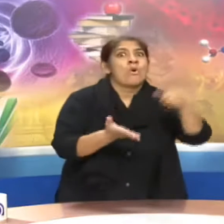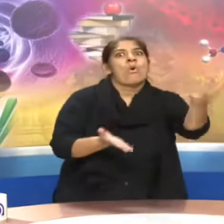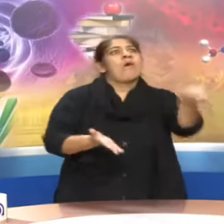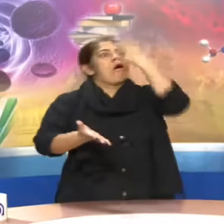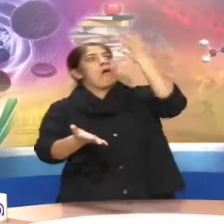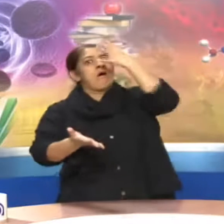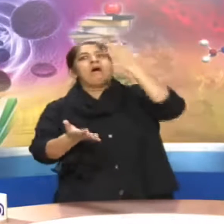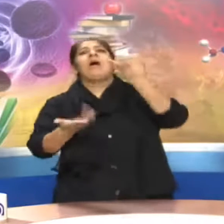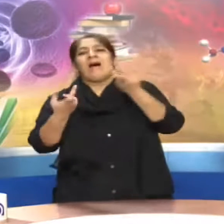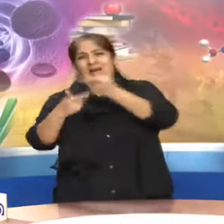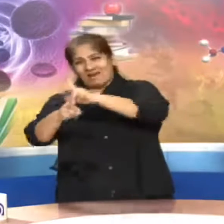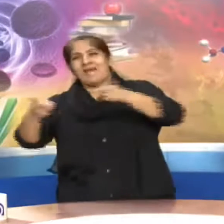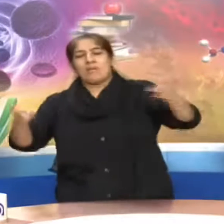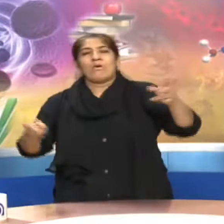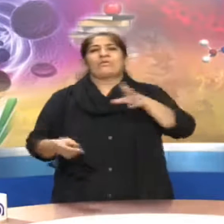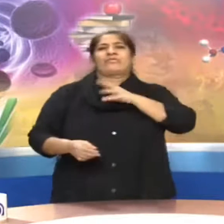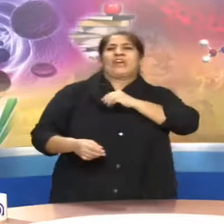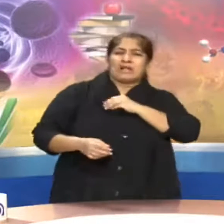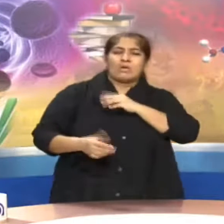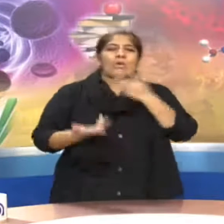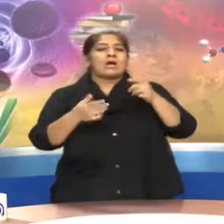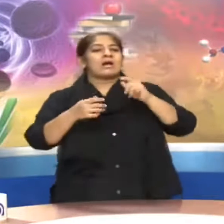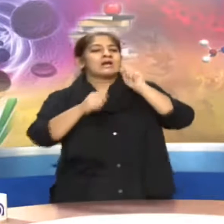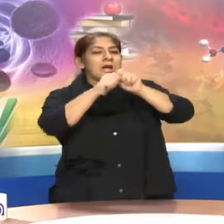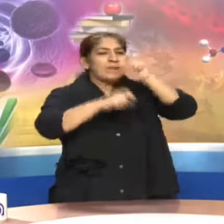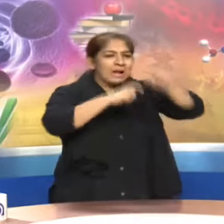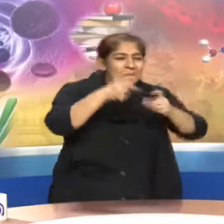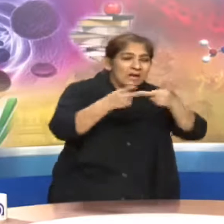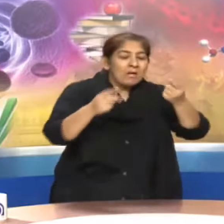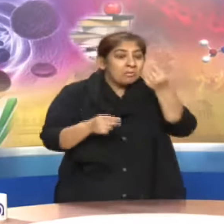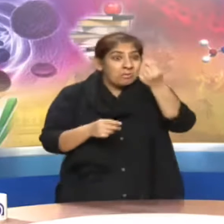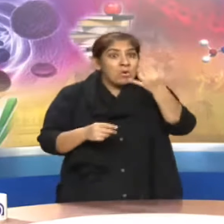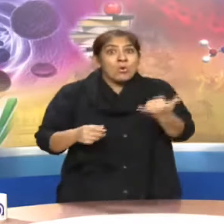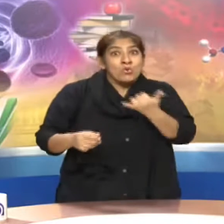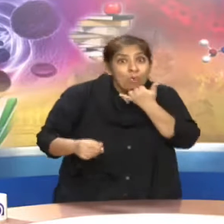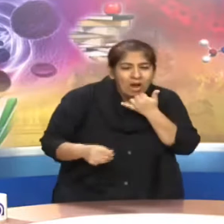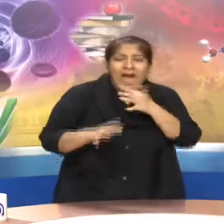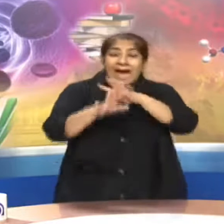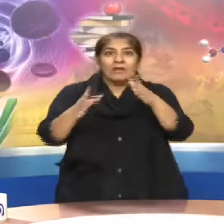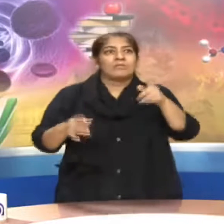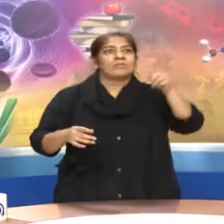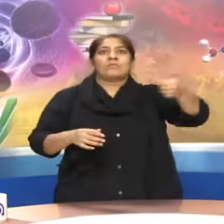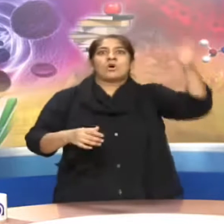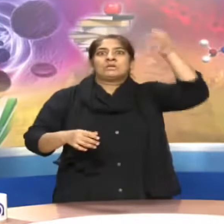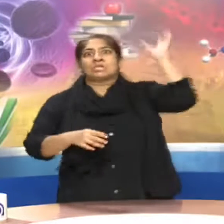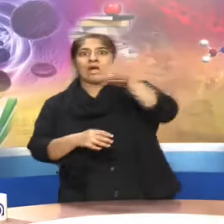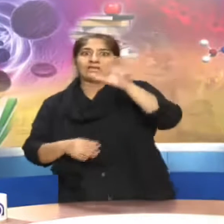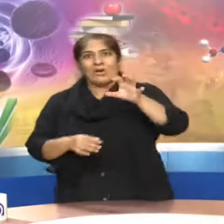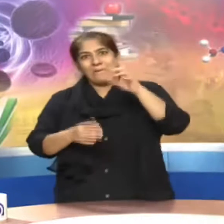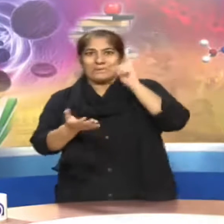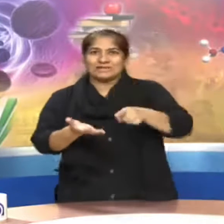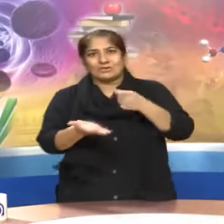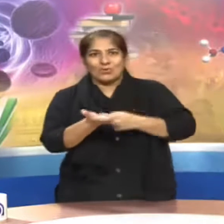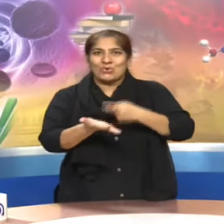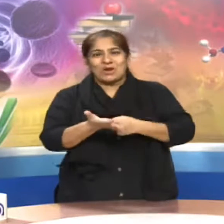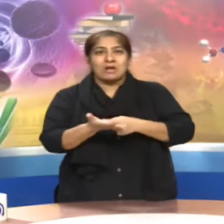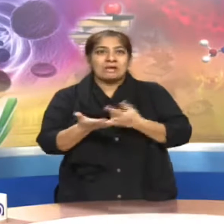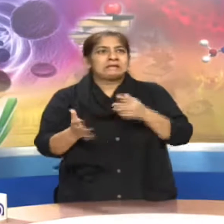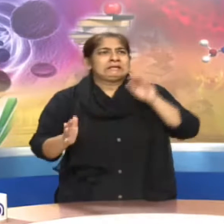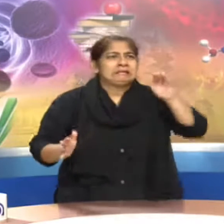there is a hesitation that if I tell to the teacher or to the other person, then he or she may scold me.